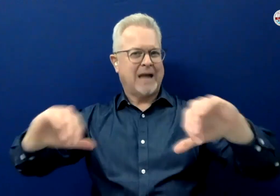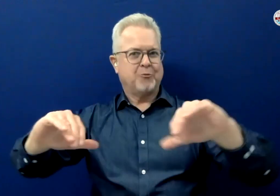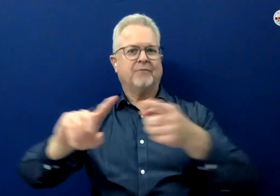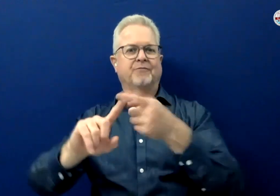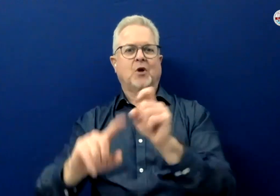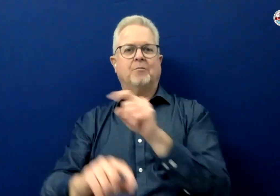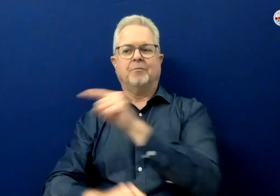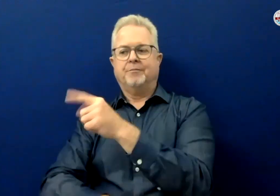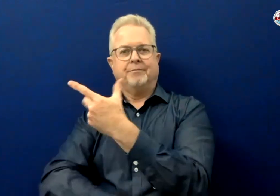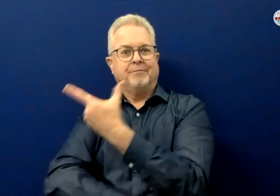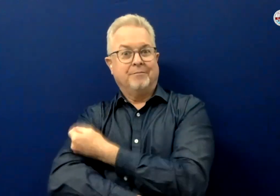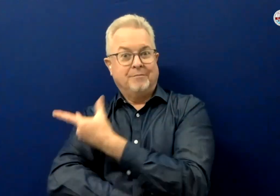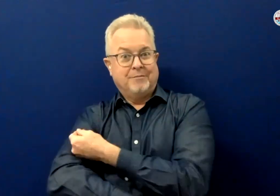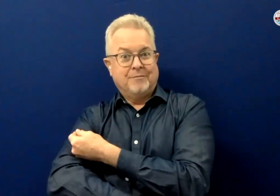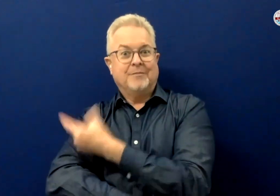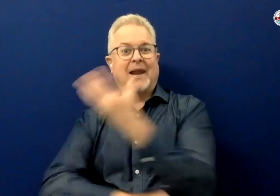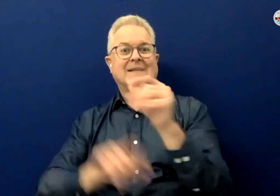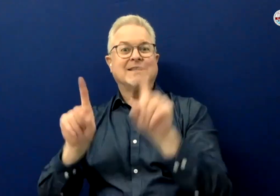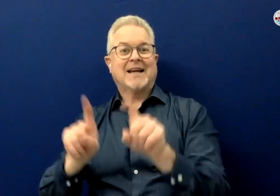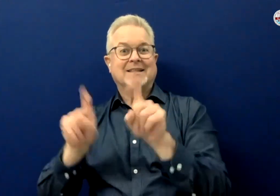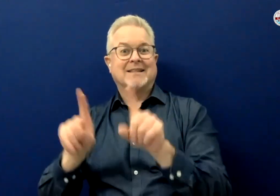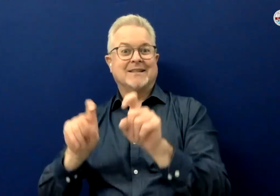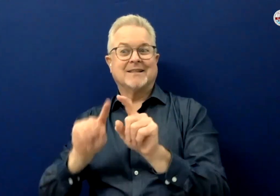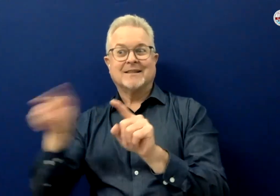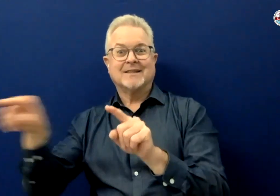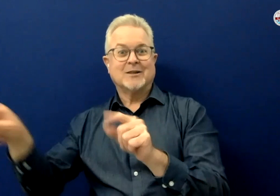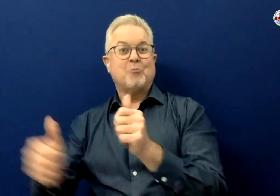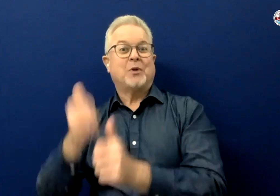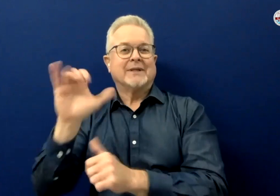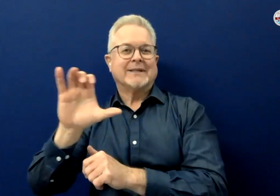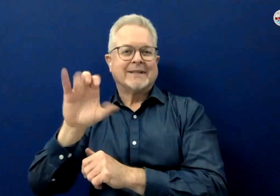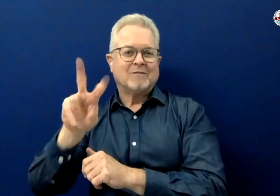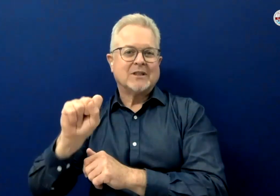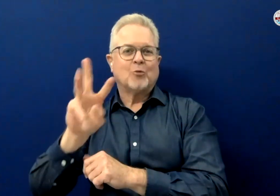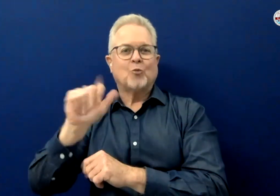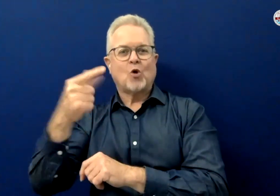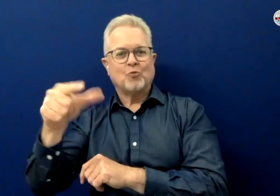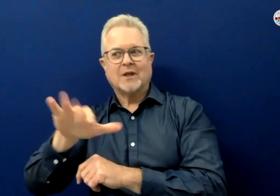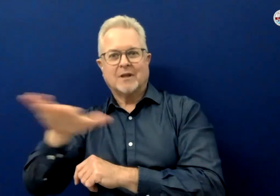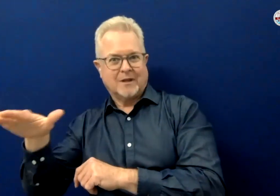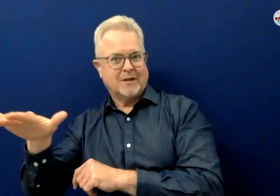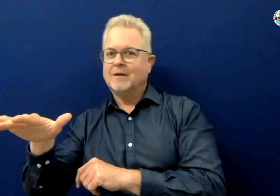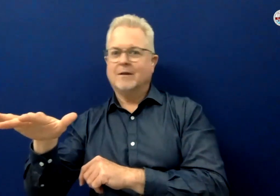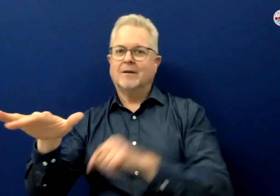this medication that I just discussed. Now, when it came to testing and the vaccines, most of them you can get